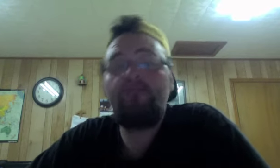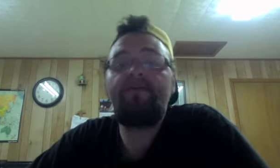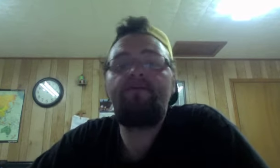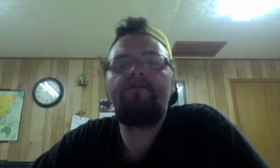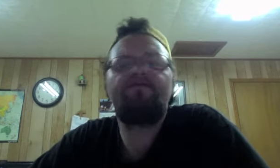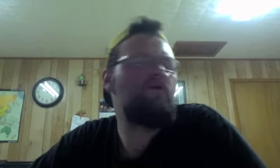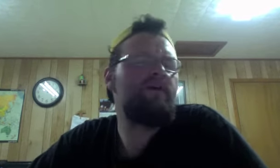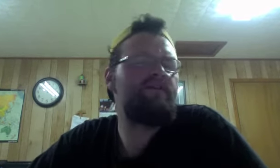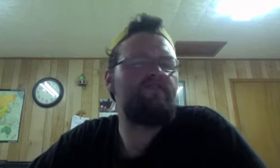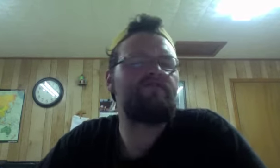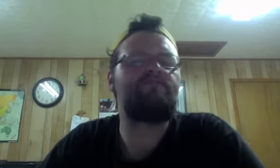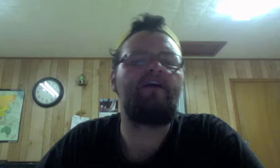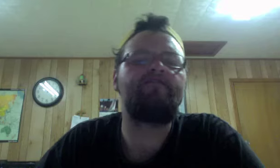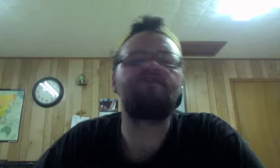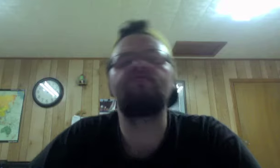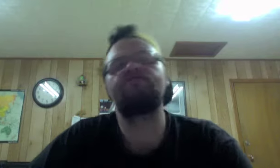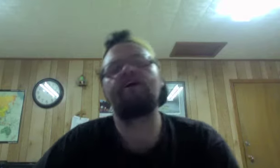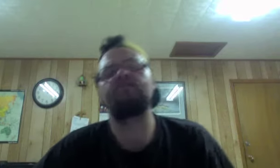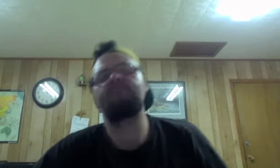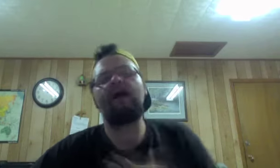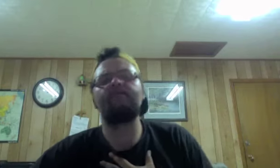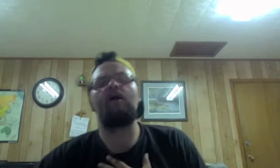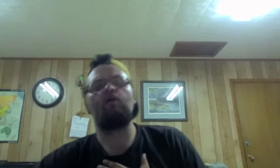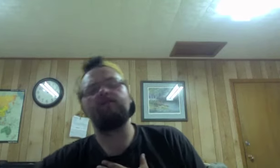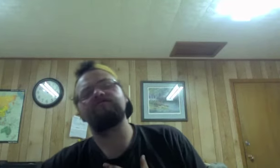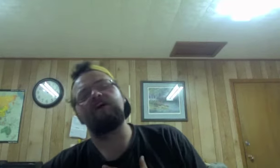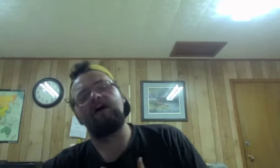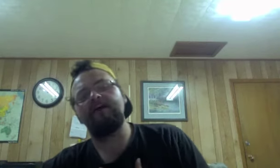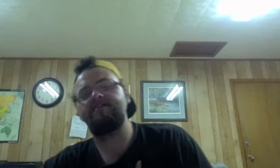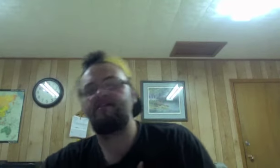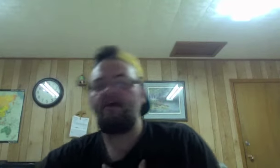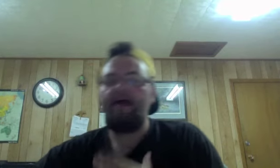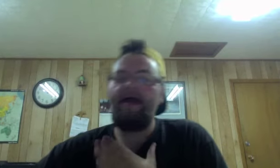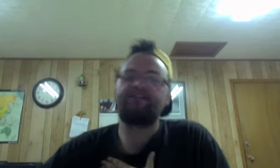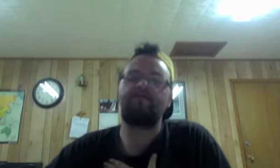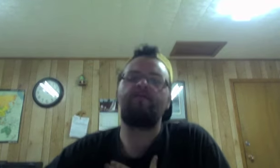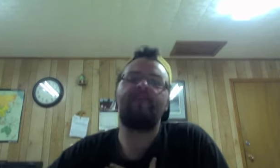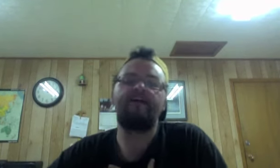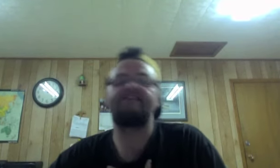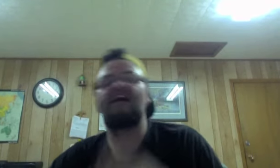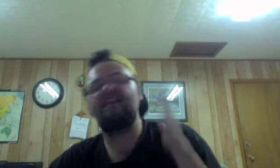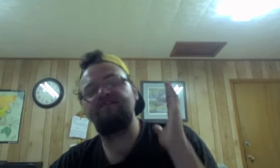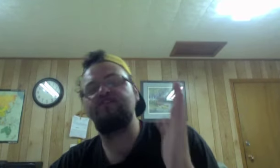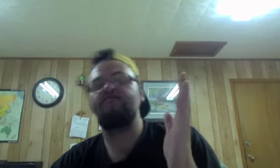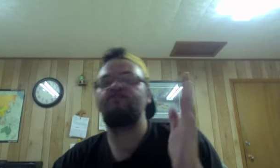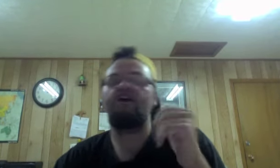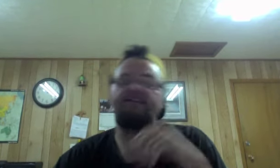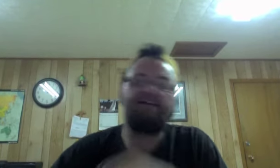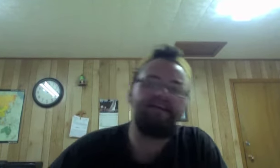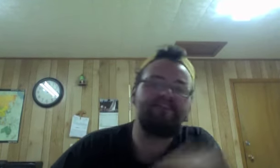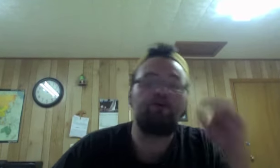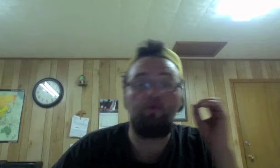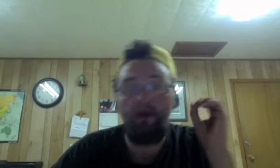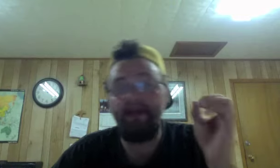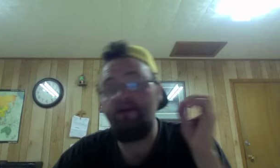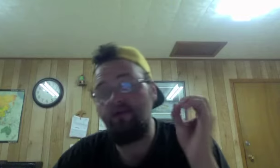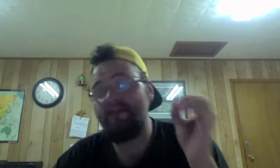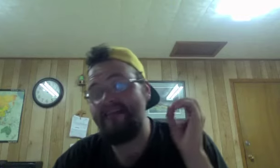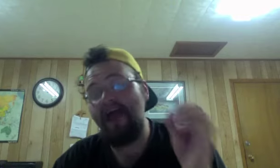people don't give enough respect for Stephen Giles but I'm not one of those guys Eskimo fans as I love Stephen Giles I think he's a great great talent